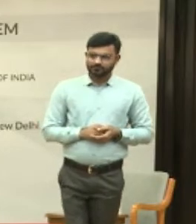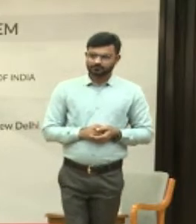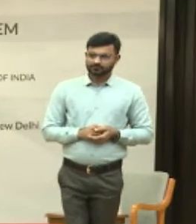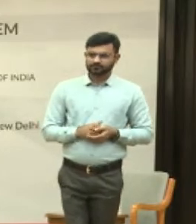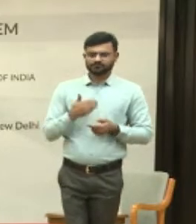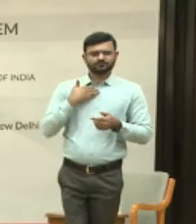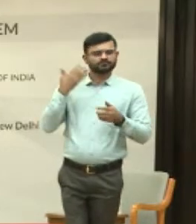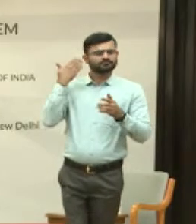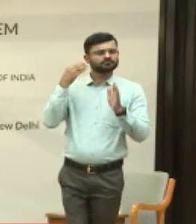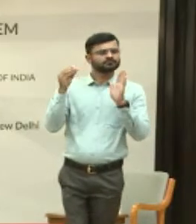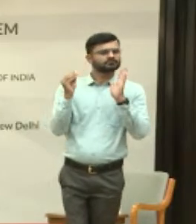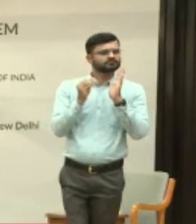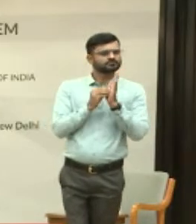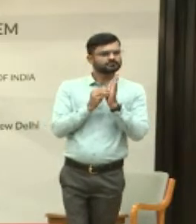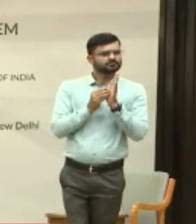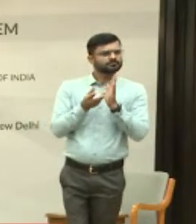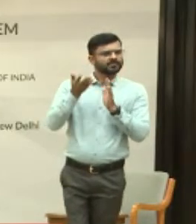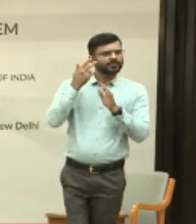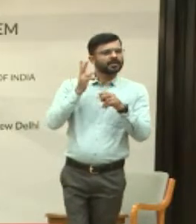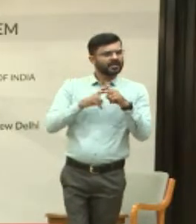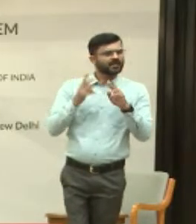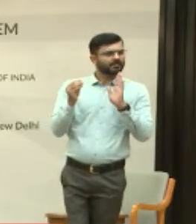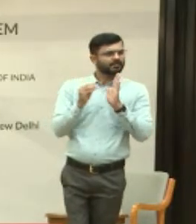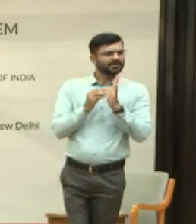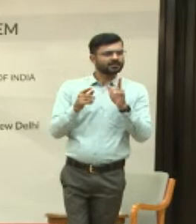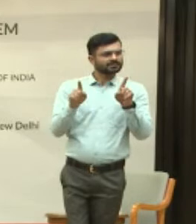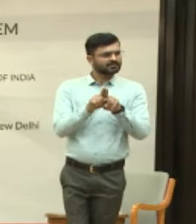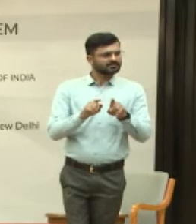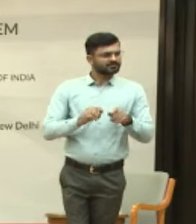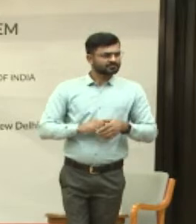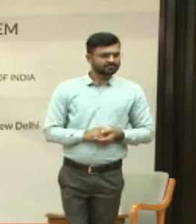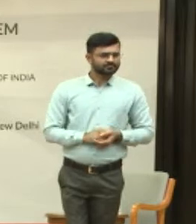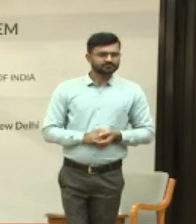I mentioned desuetude earlier.